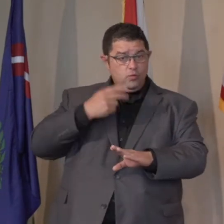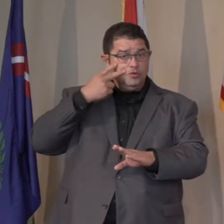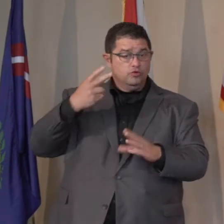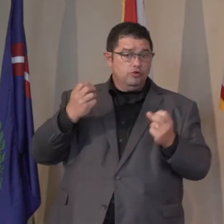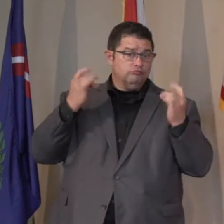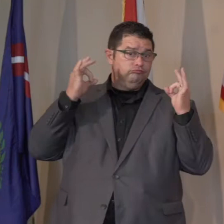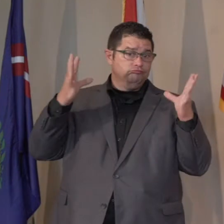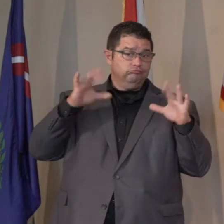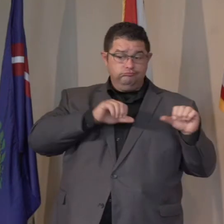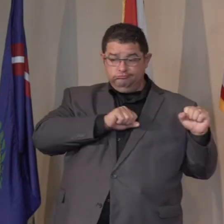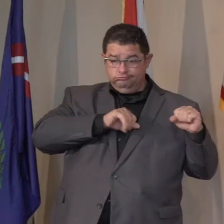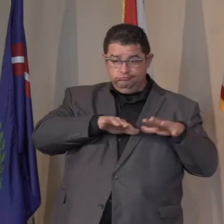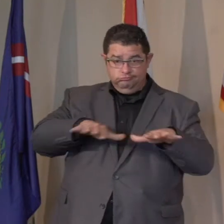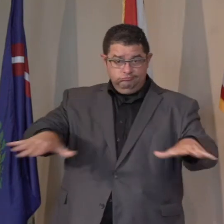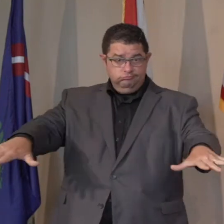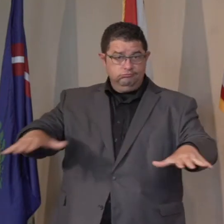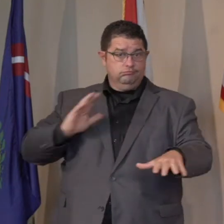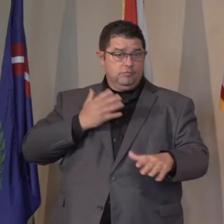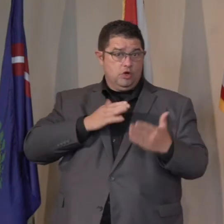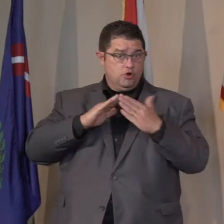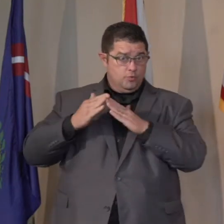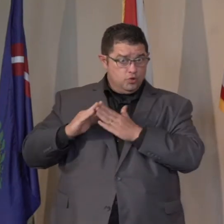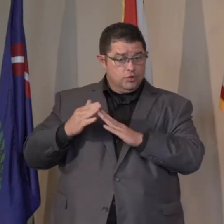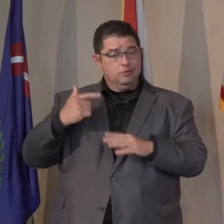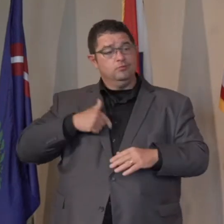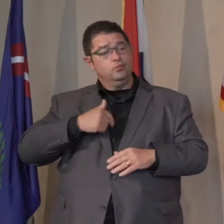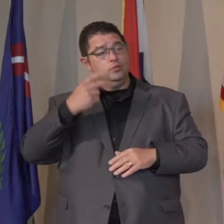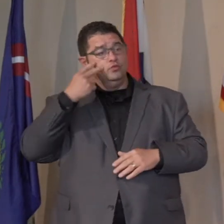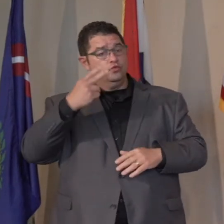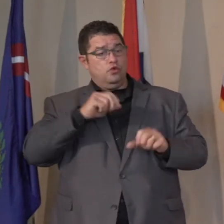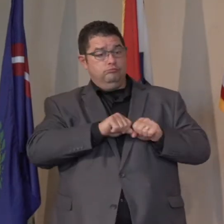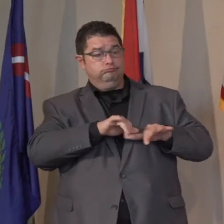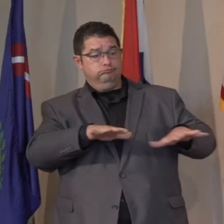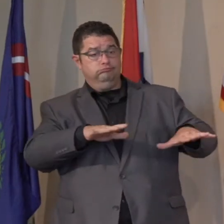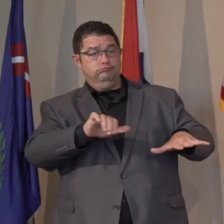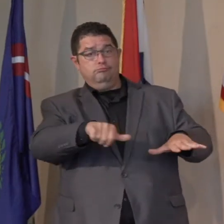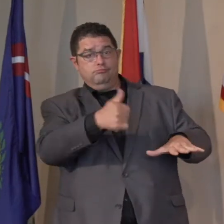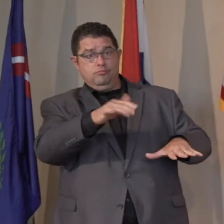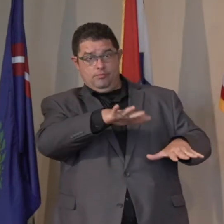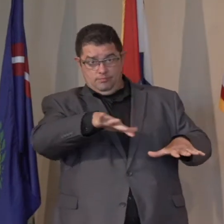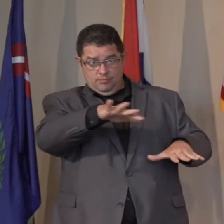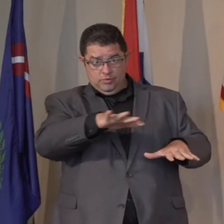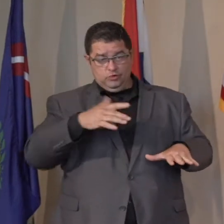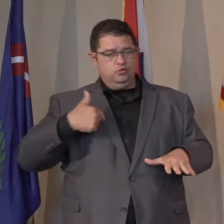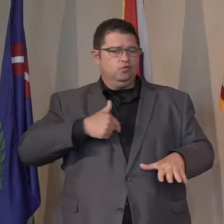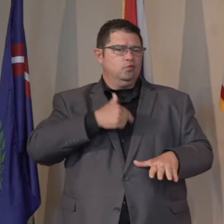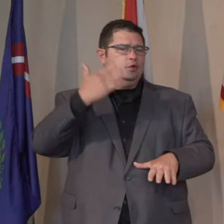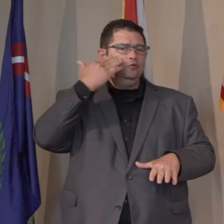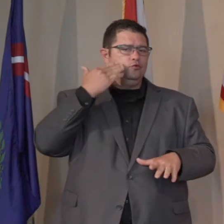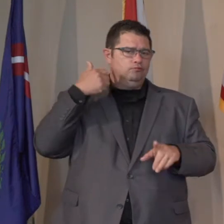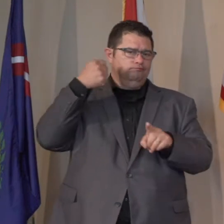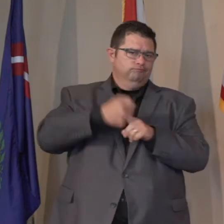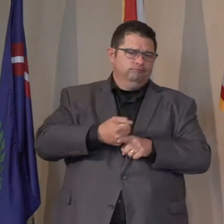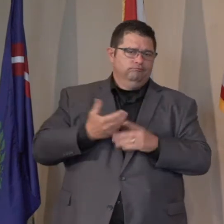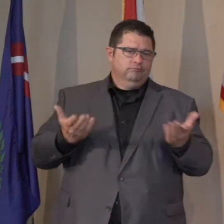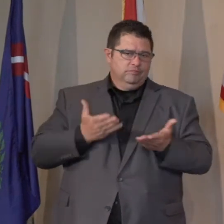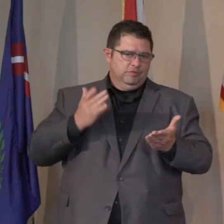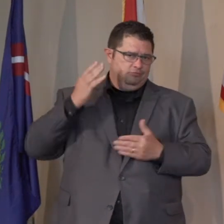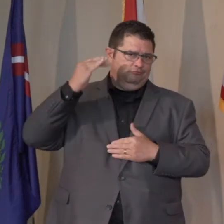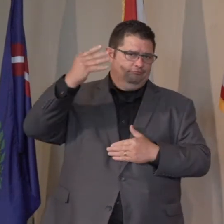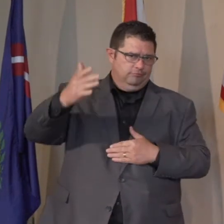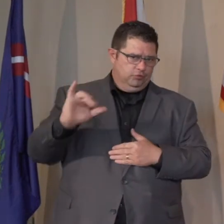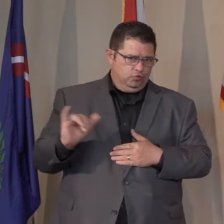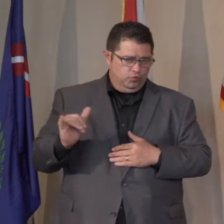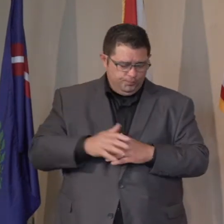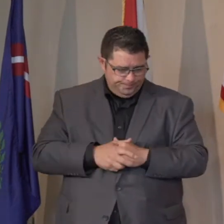virus in our community, but we saw the toll that it was taking elsewhere, and we knew it was only a matter of time before the cases would be here in St. Louis